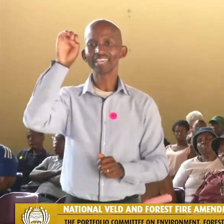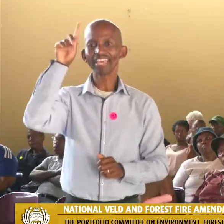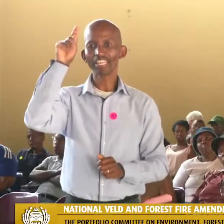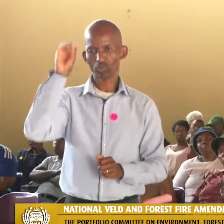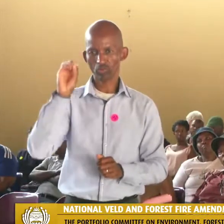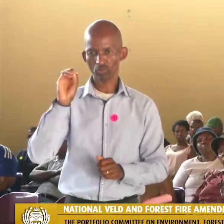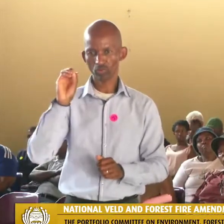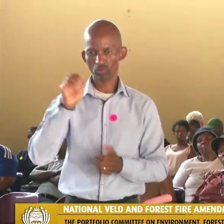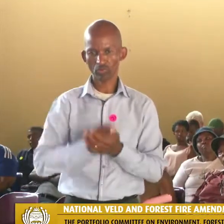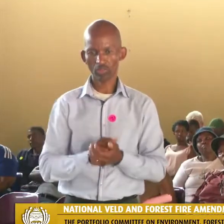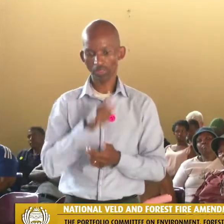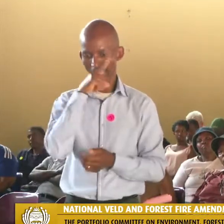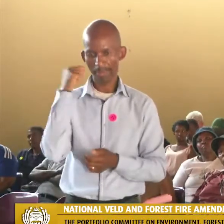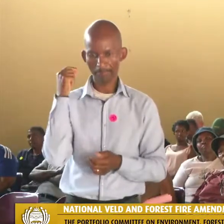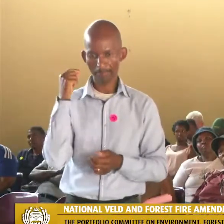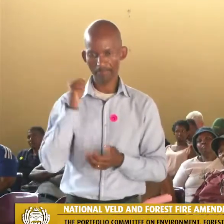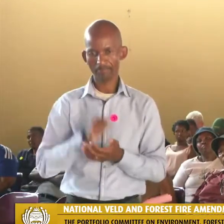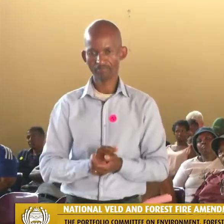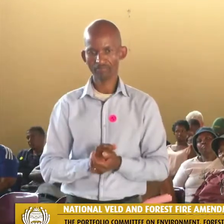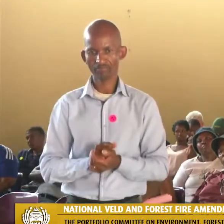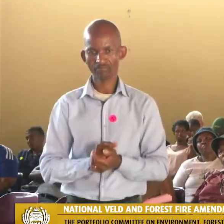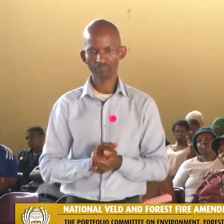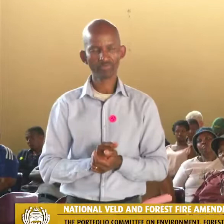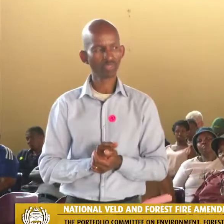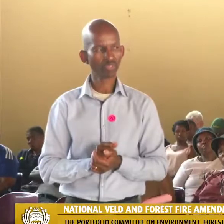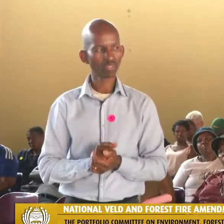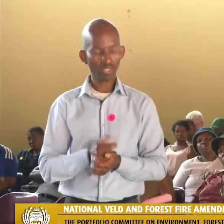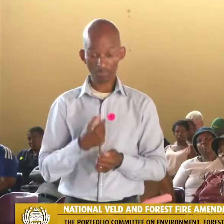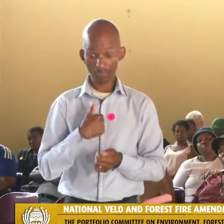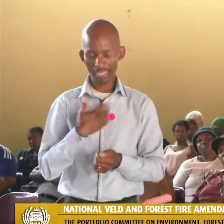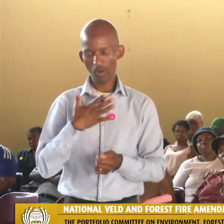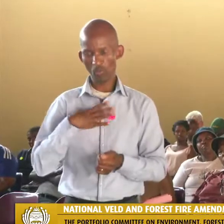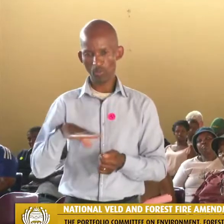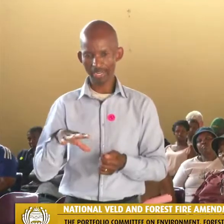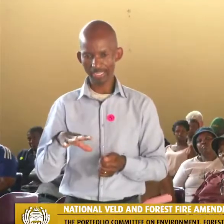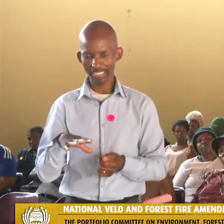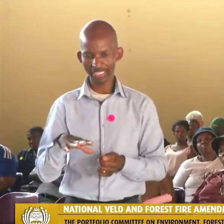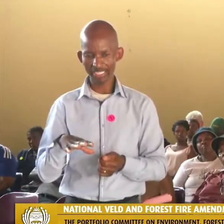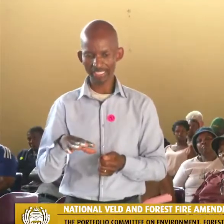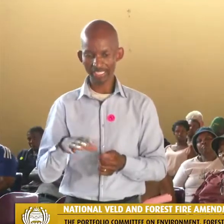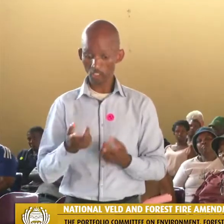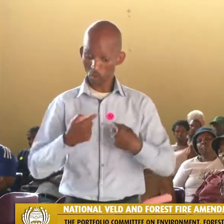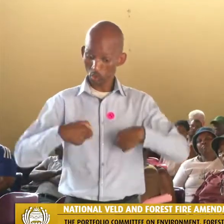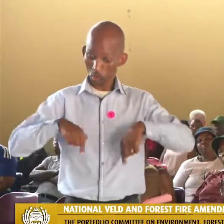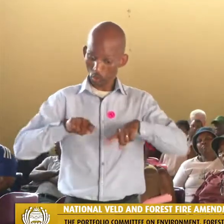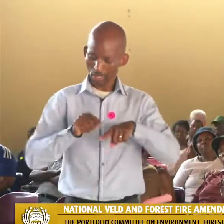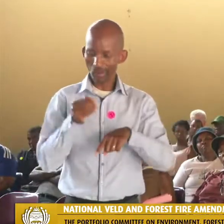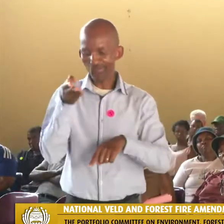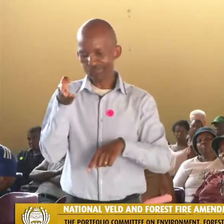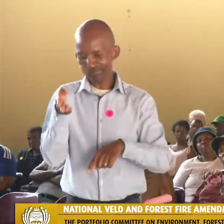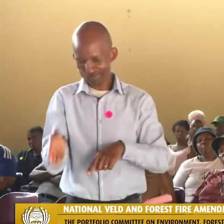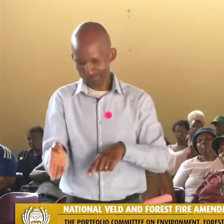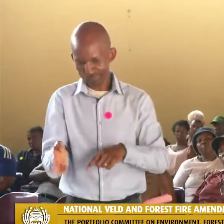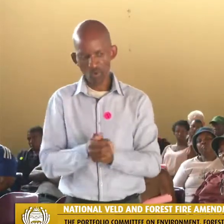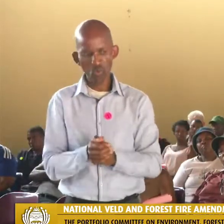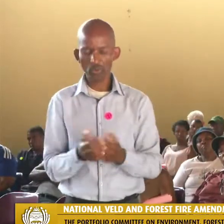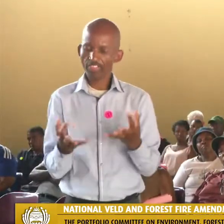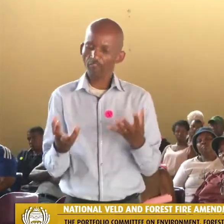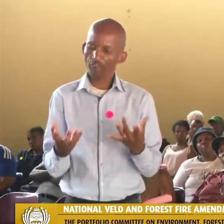Diketo Marupeng. Ke rata gore re mo ka Veld